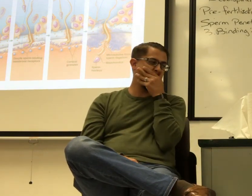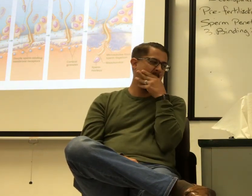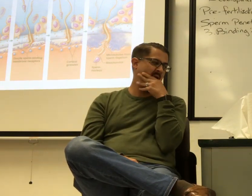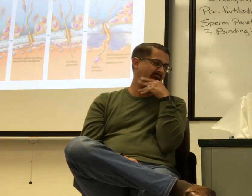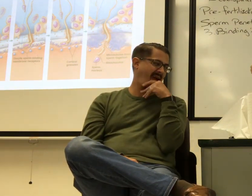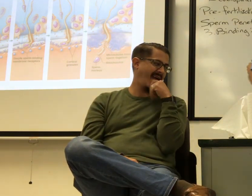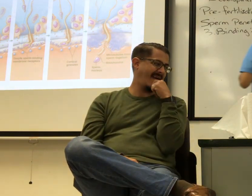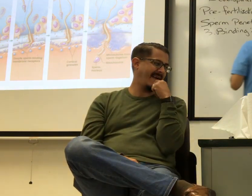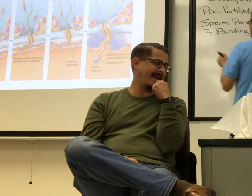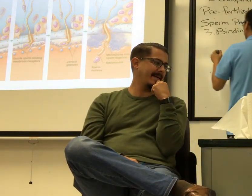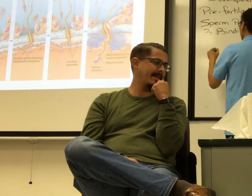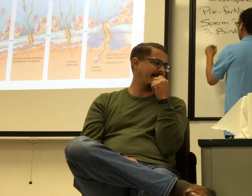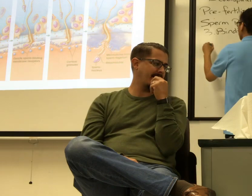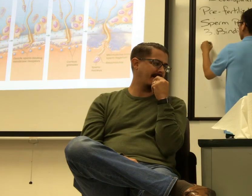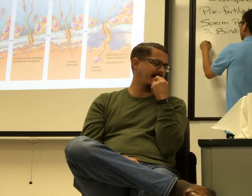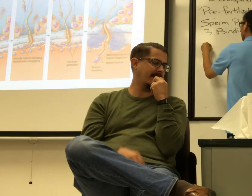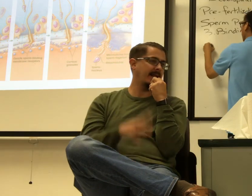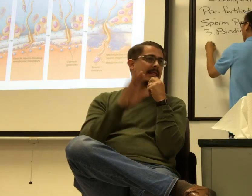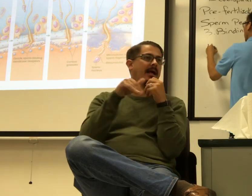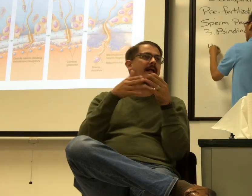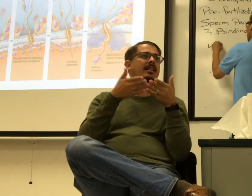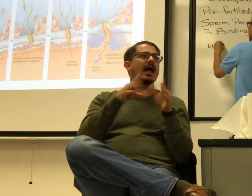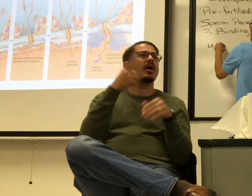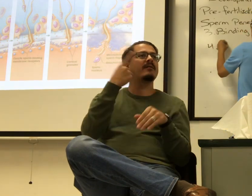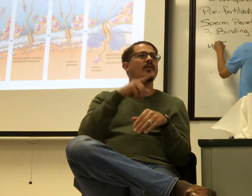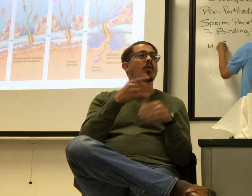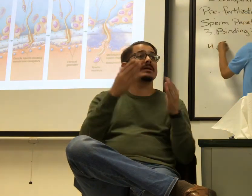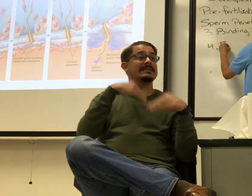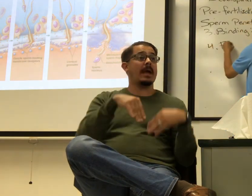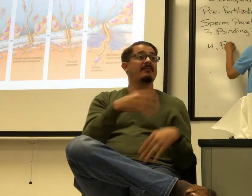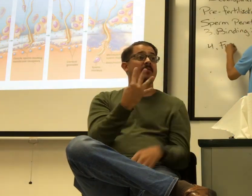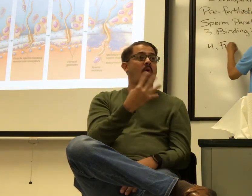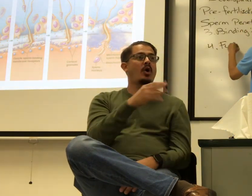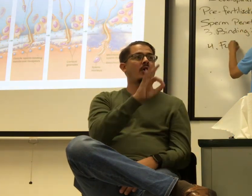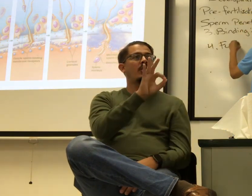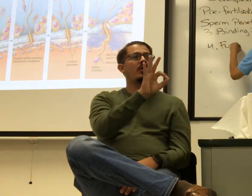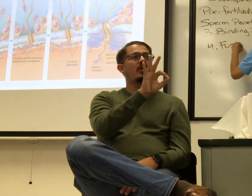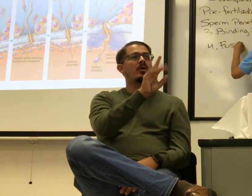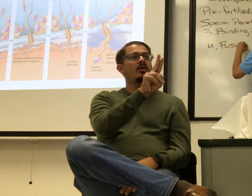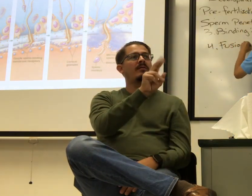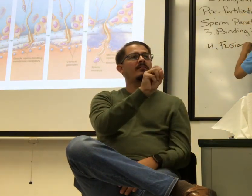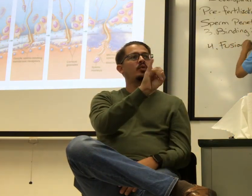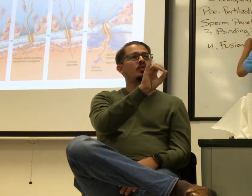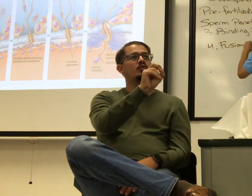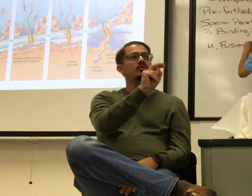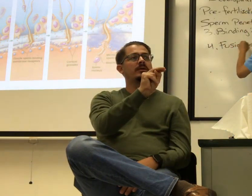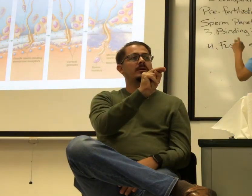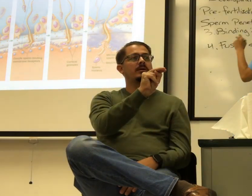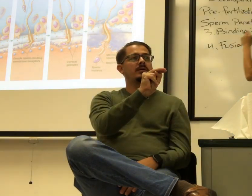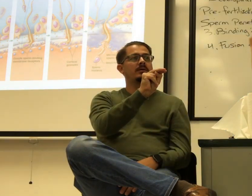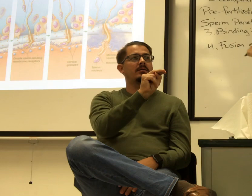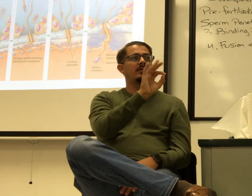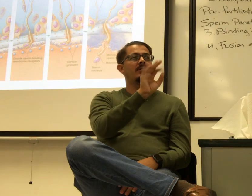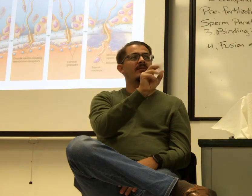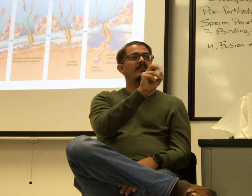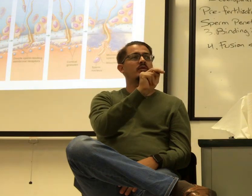So that allows for fusion, step four. Fusion of sperm